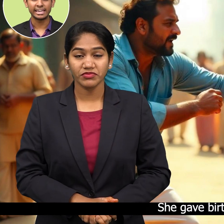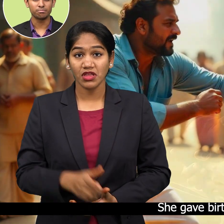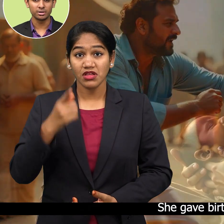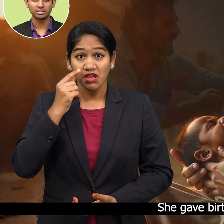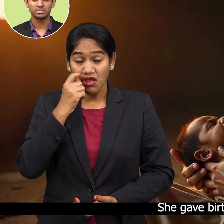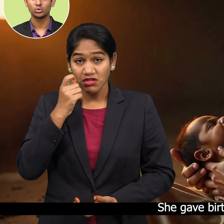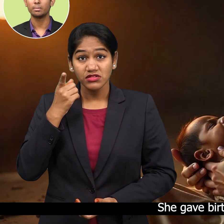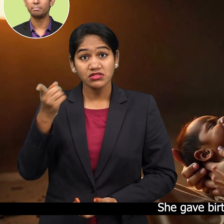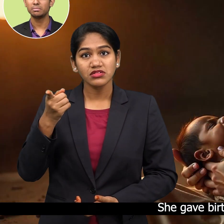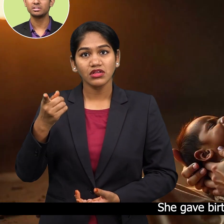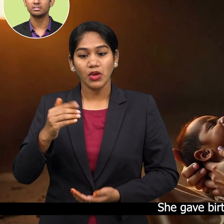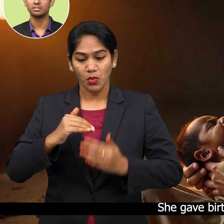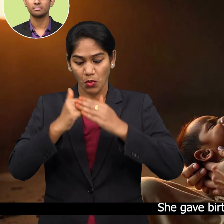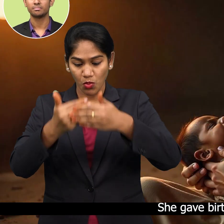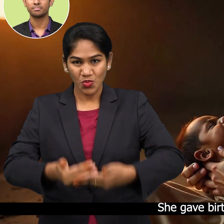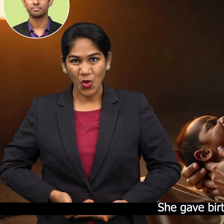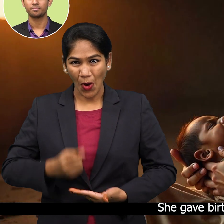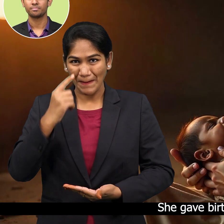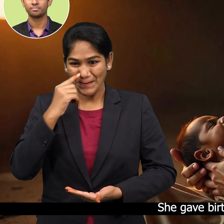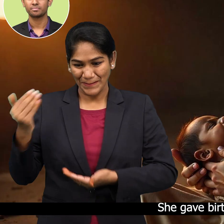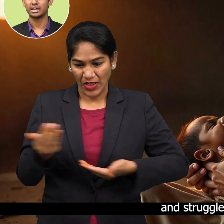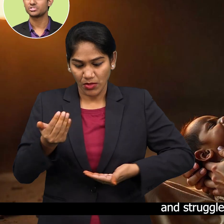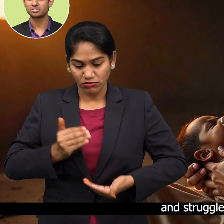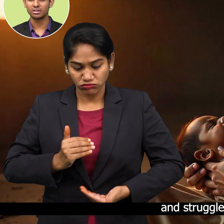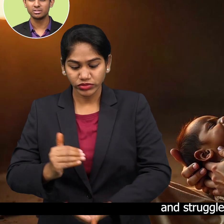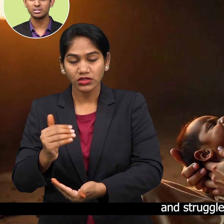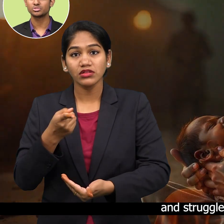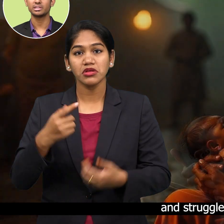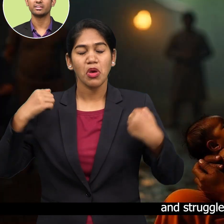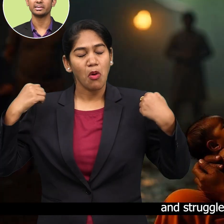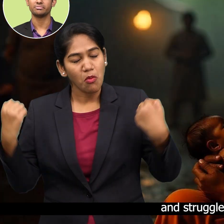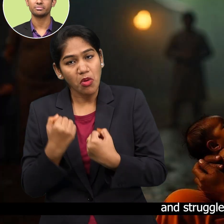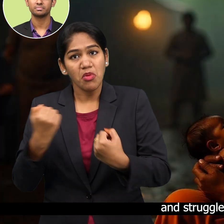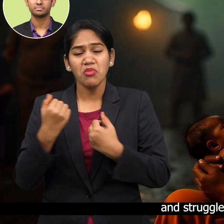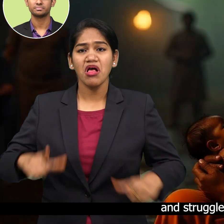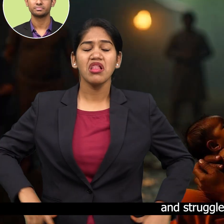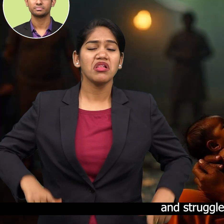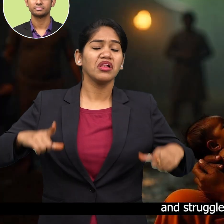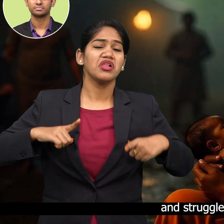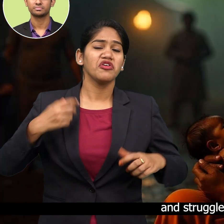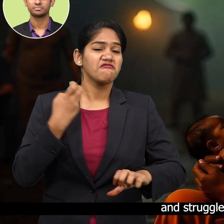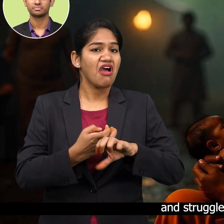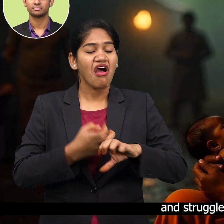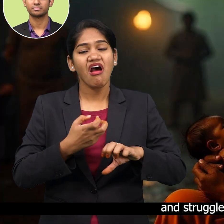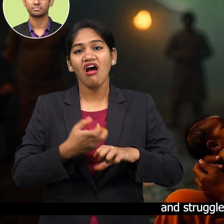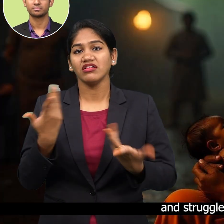She gave birth to a baby girl and struggled to stay alive.